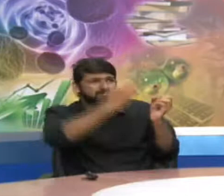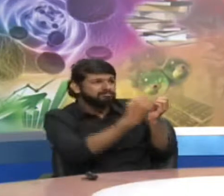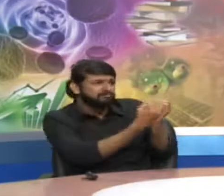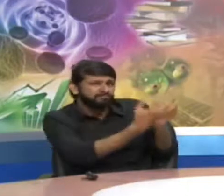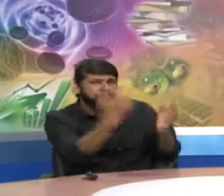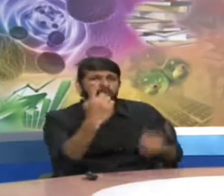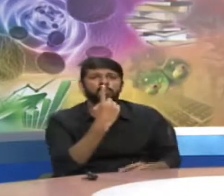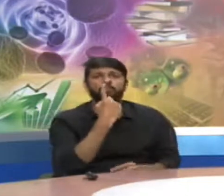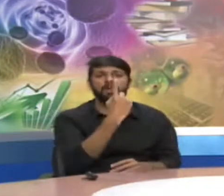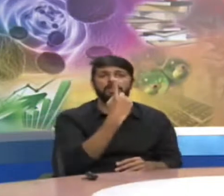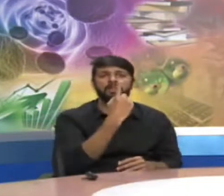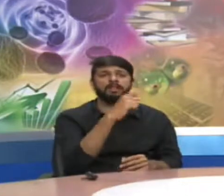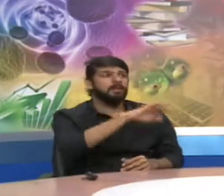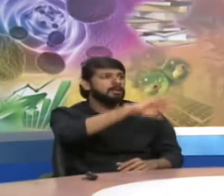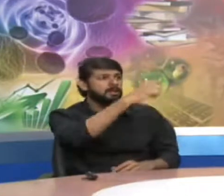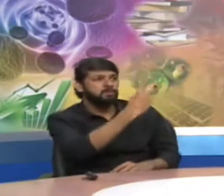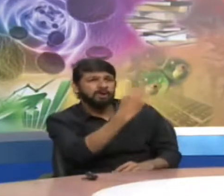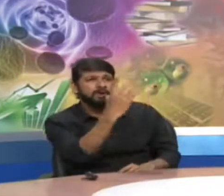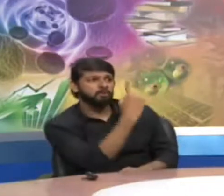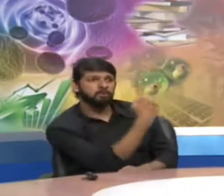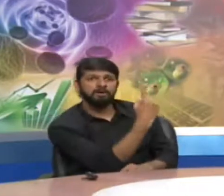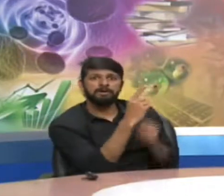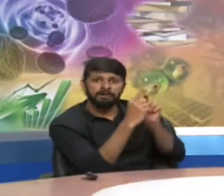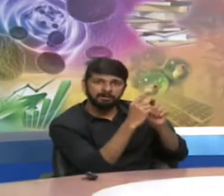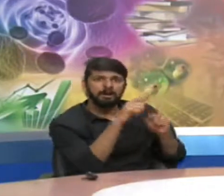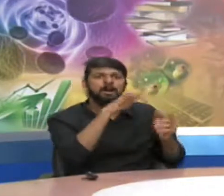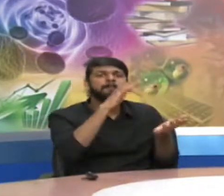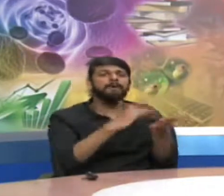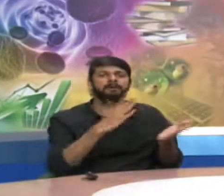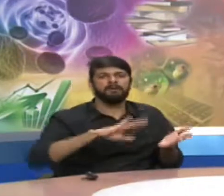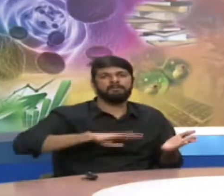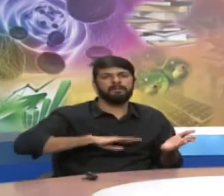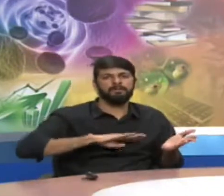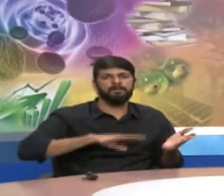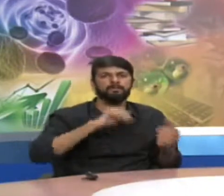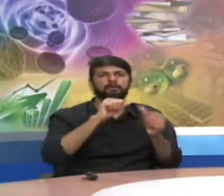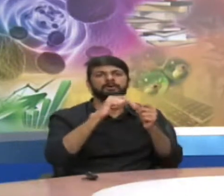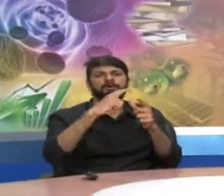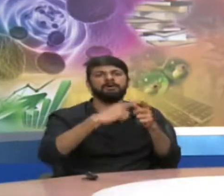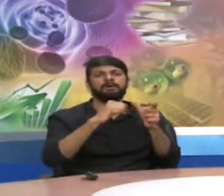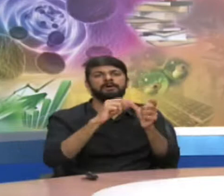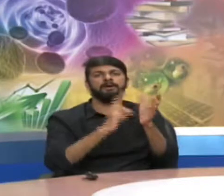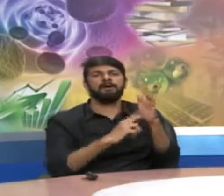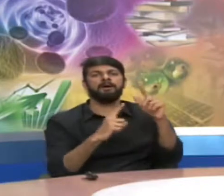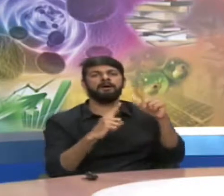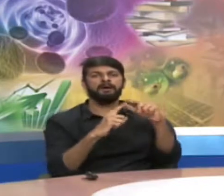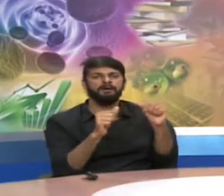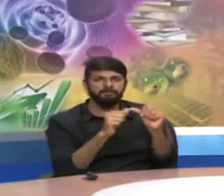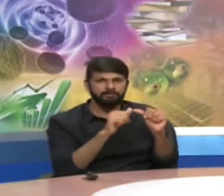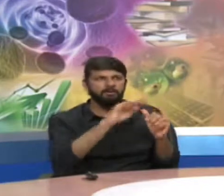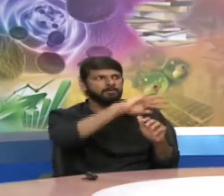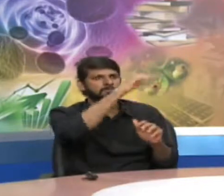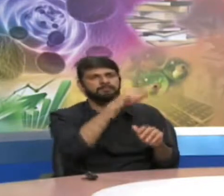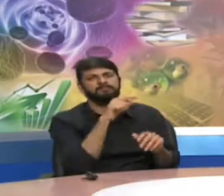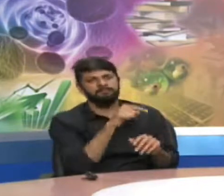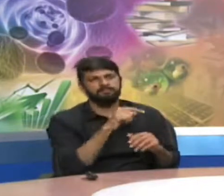location is Cave 1, Ajanta, Maharashtra.